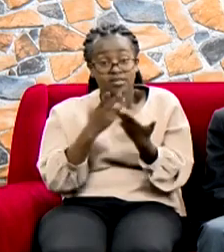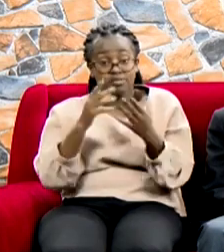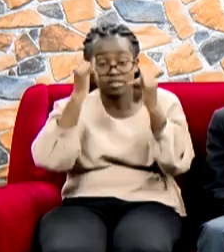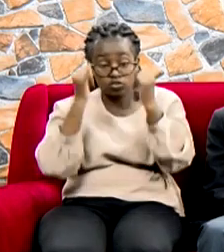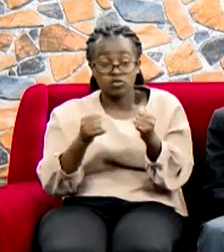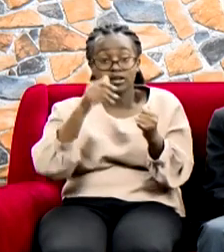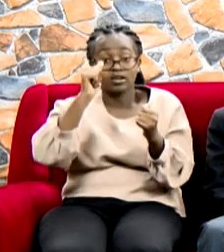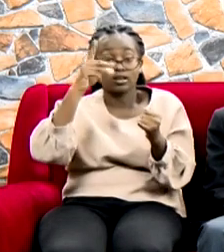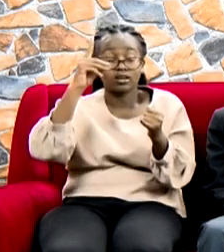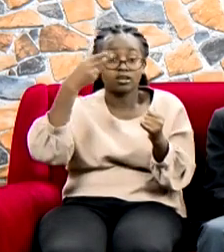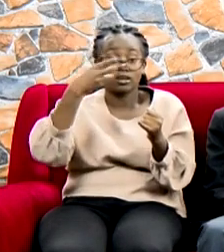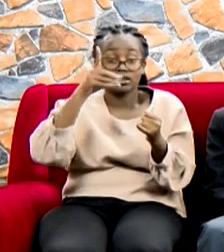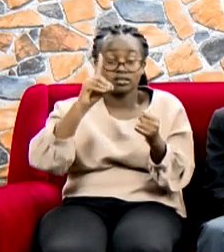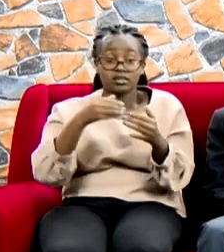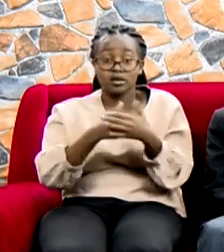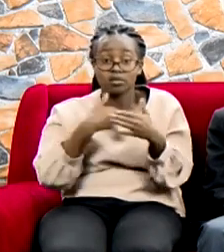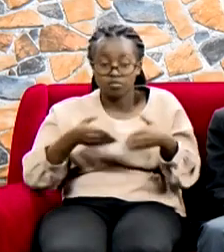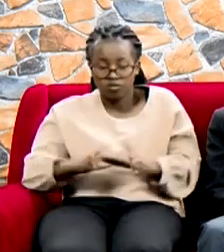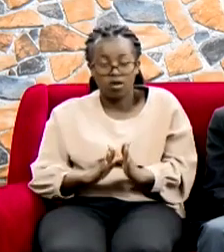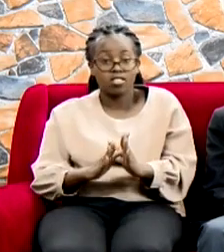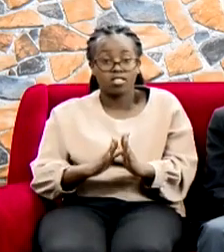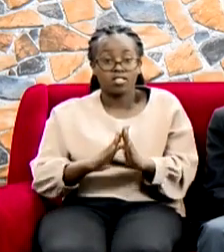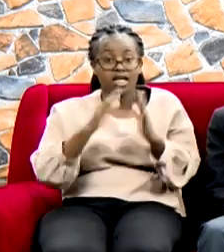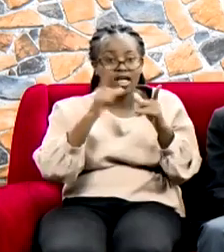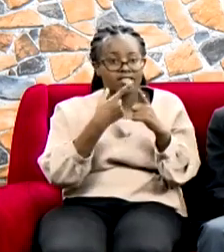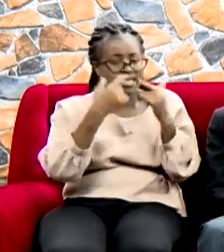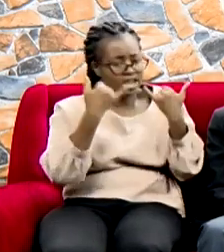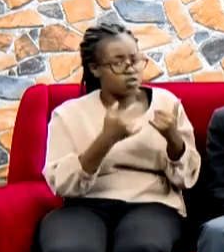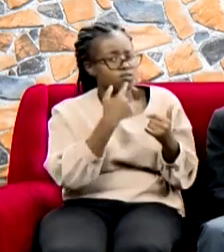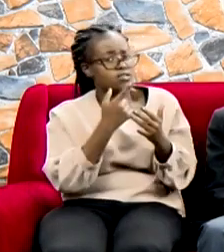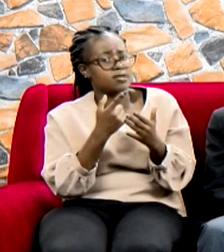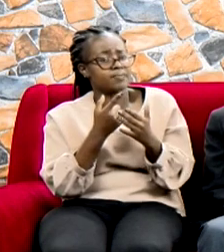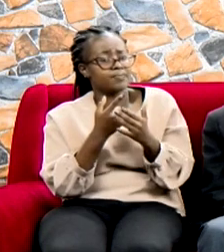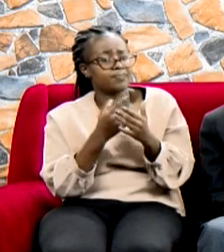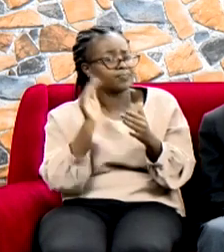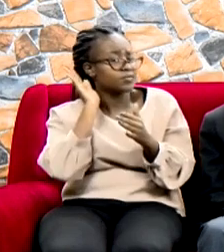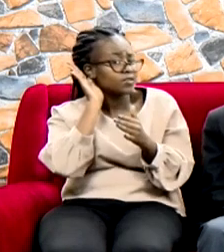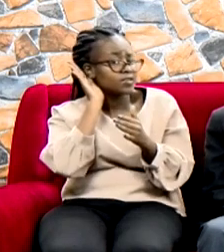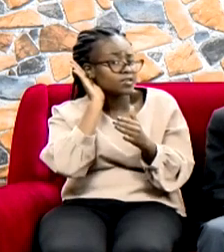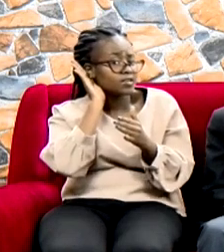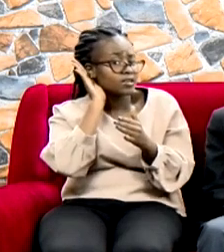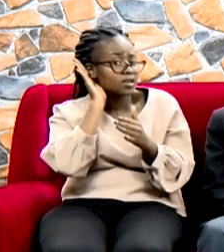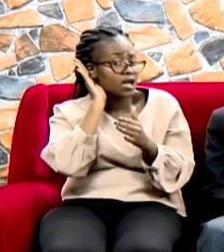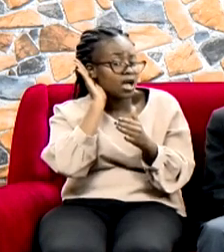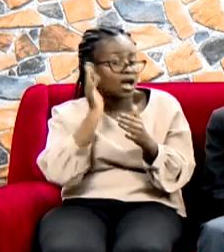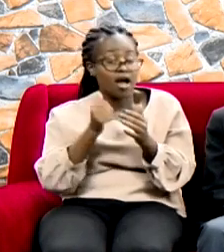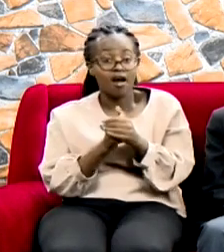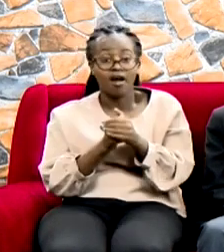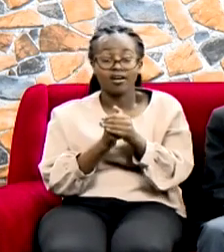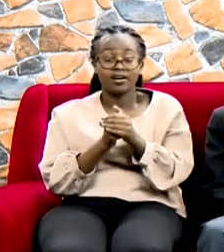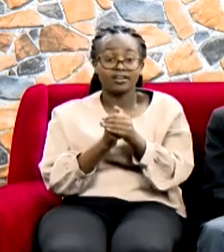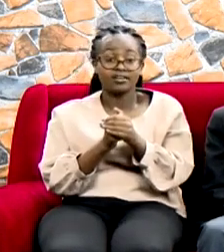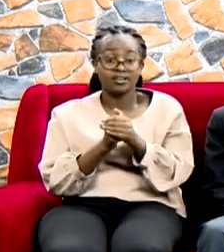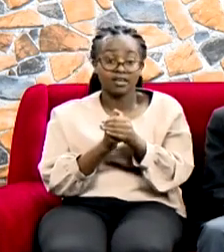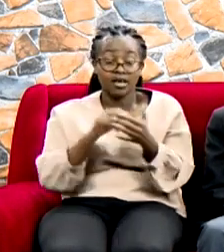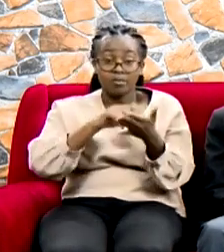tell ADHD before birth. Before birth. Yes. And then now you said some very I just had Sophalas Or something like that.